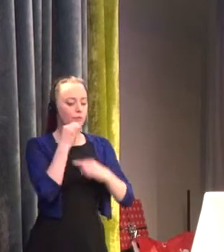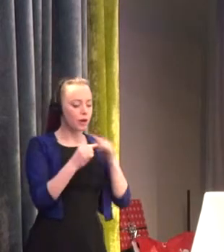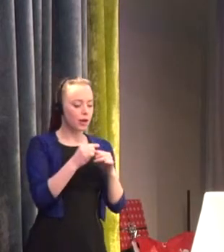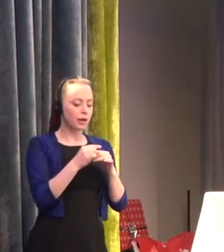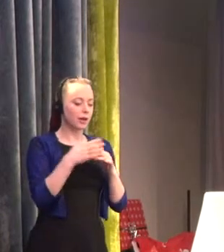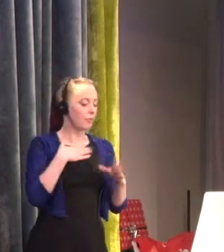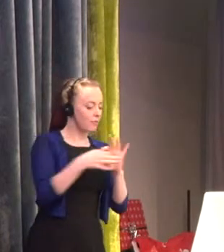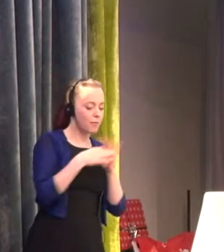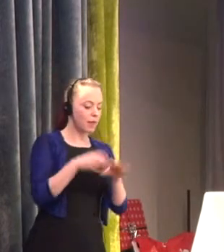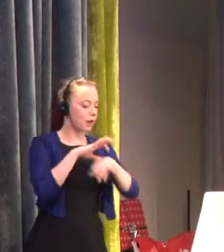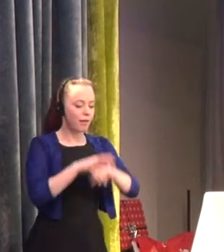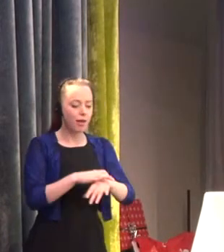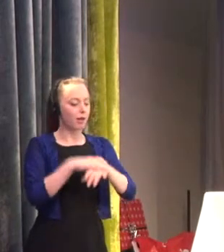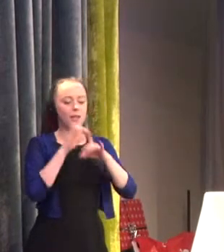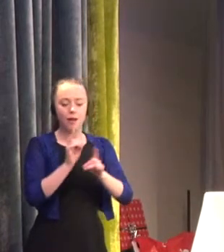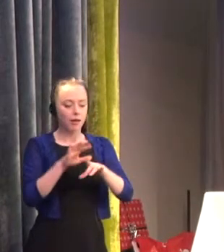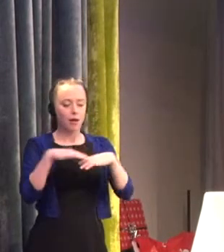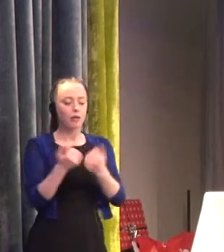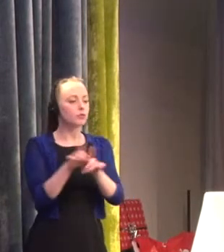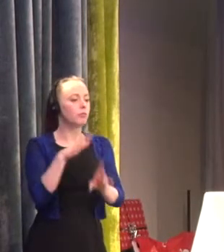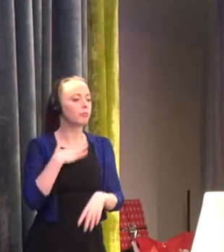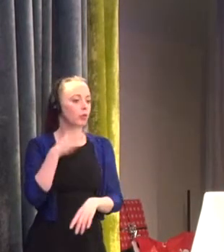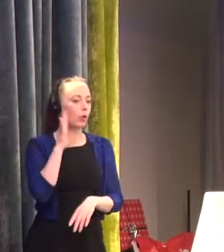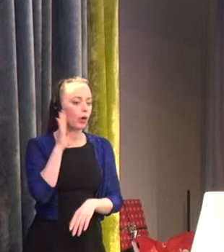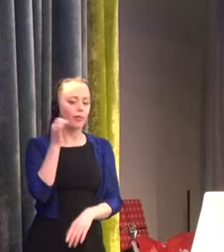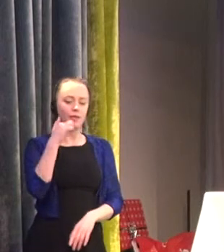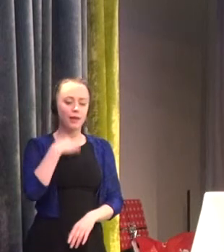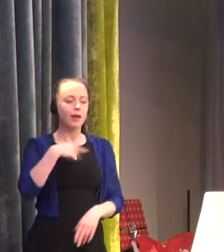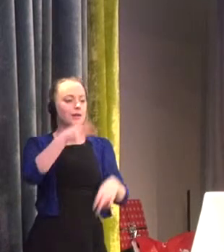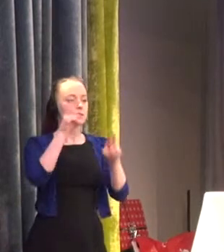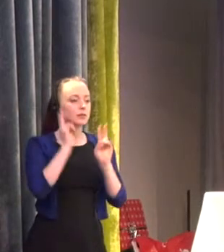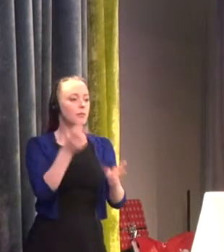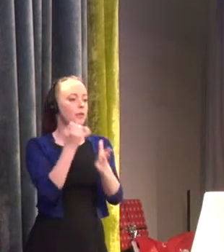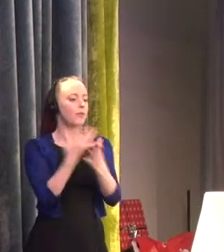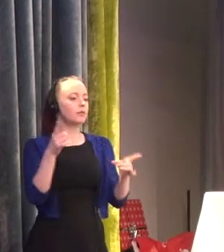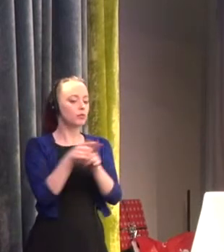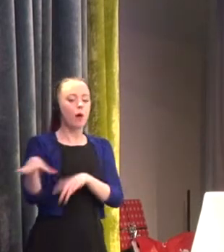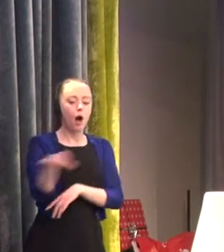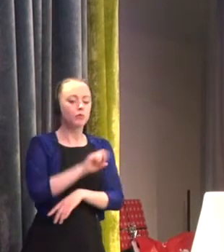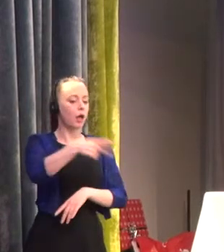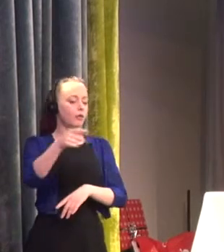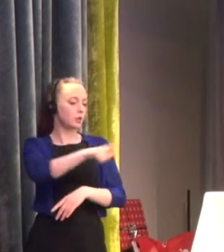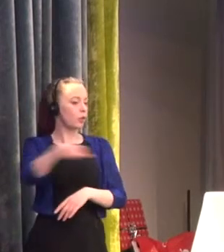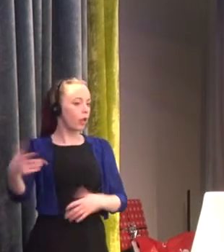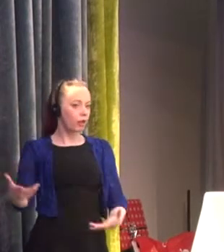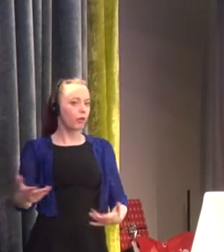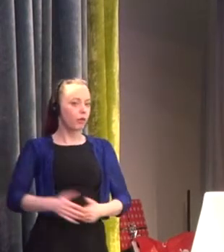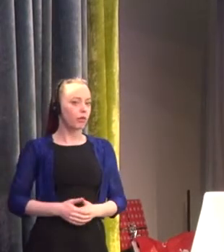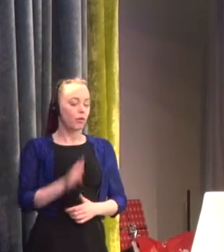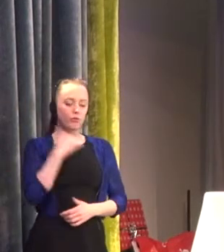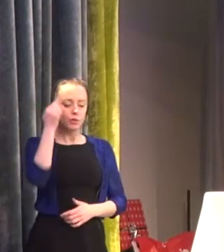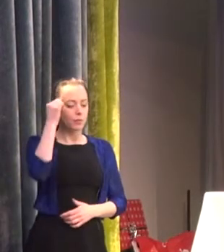workers, and anyone else that would listen that he was as good as anyone else. That's what we mean by an expressive